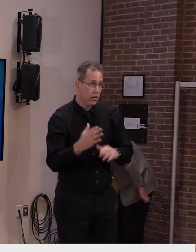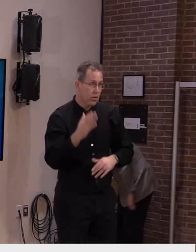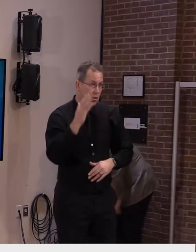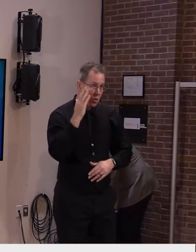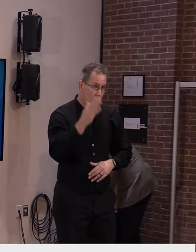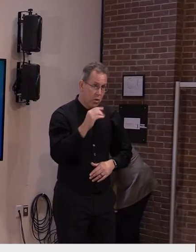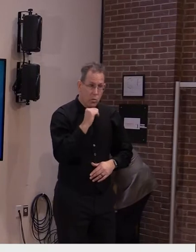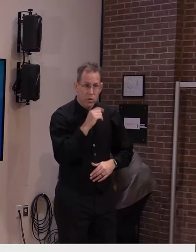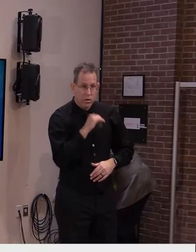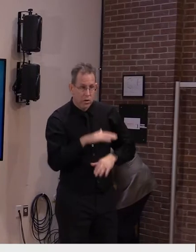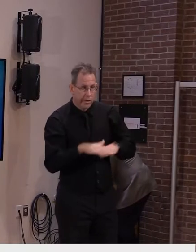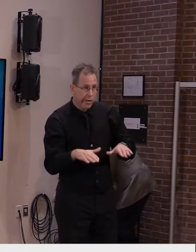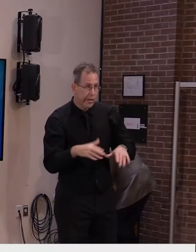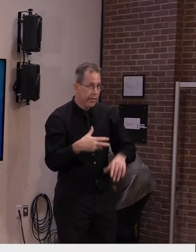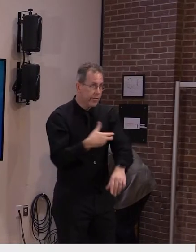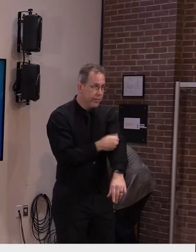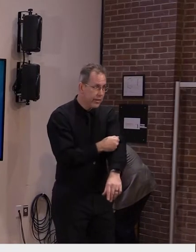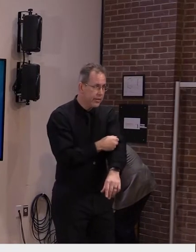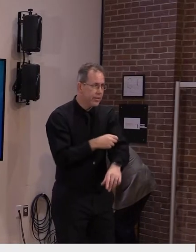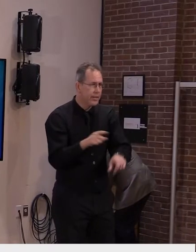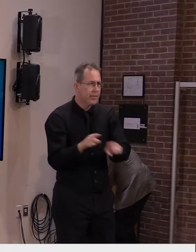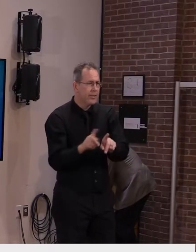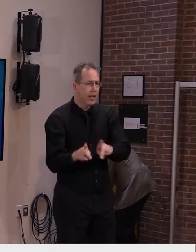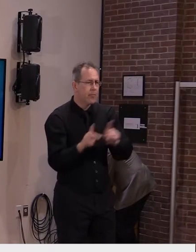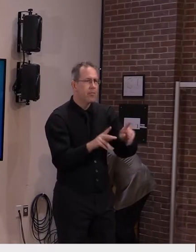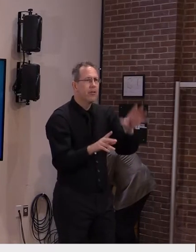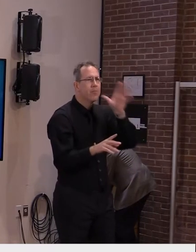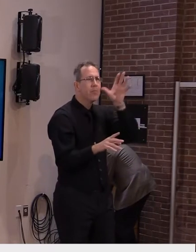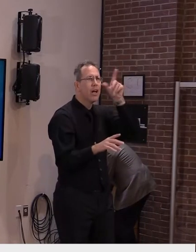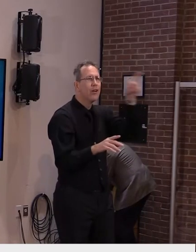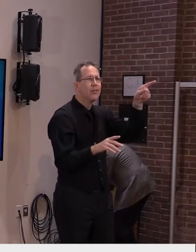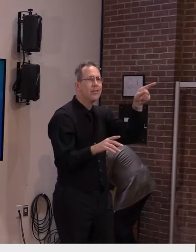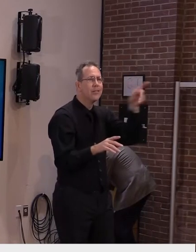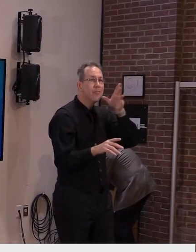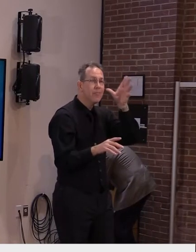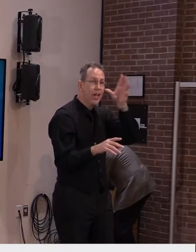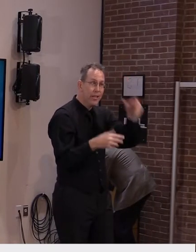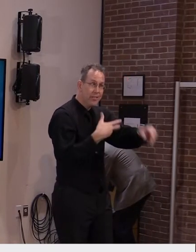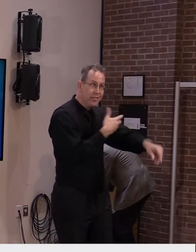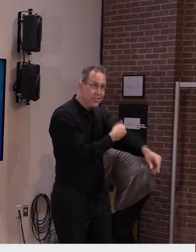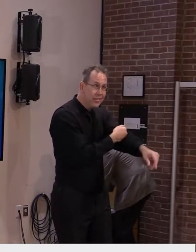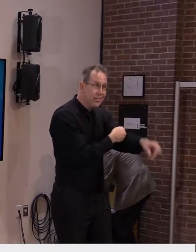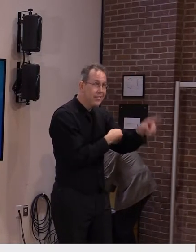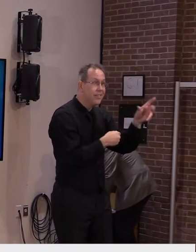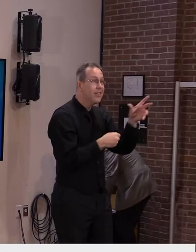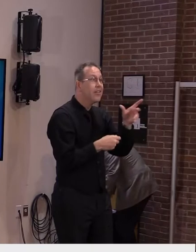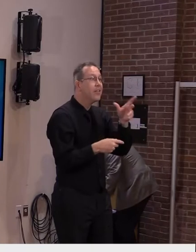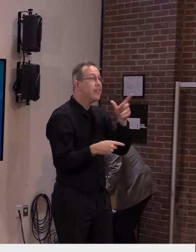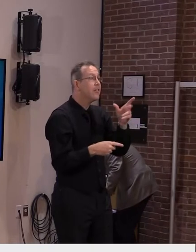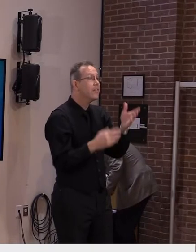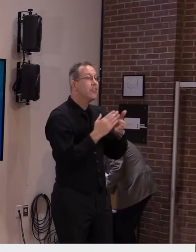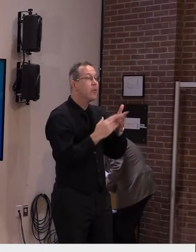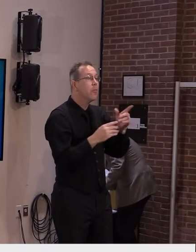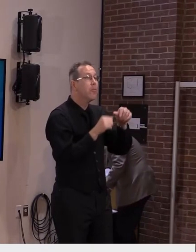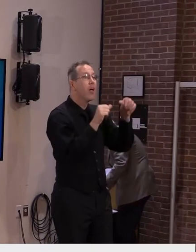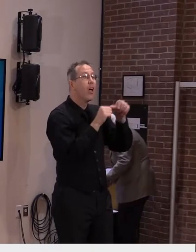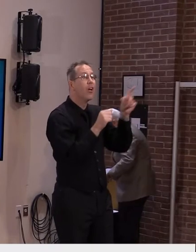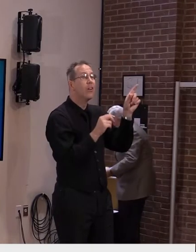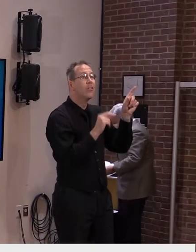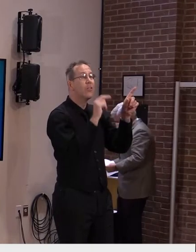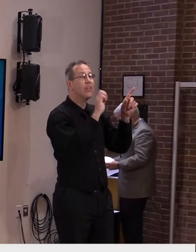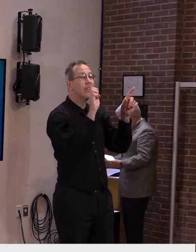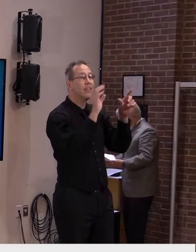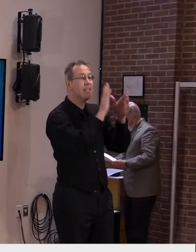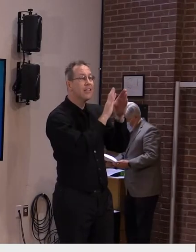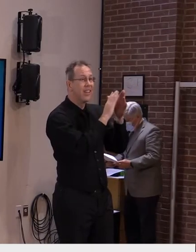So, as you know, we do have disparities in our counties overall with regard to vaccination rates of the adult